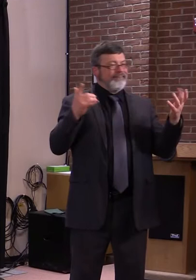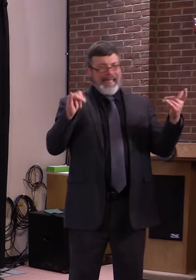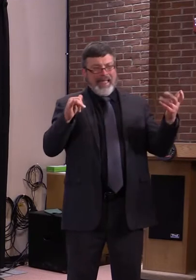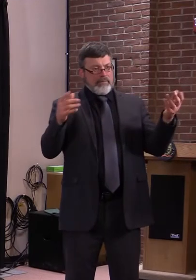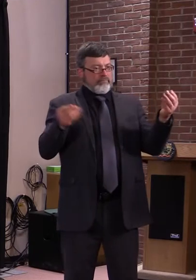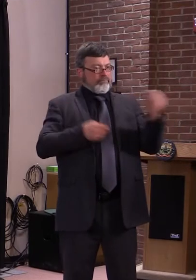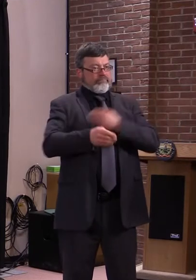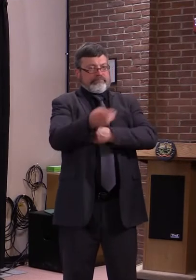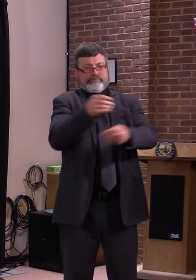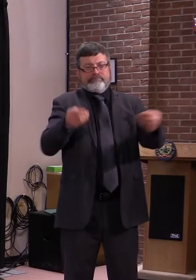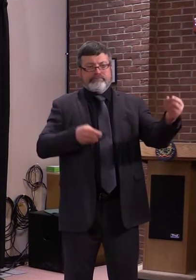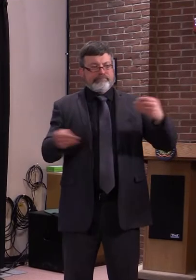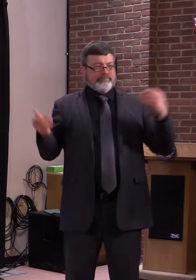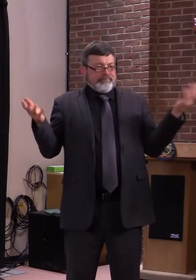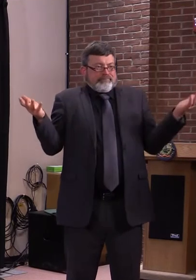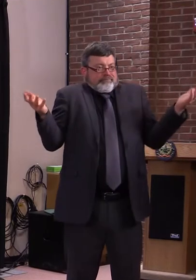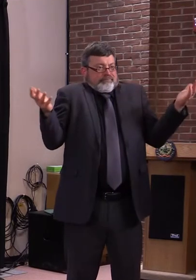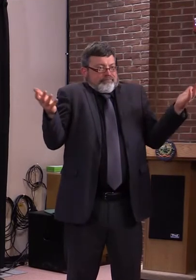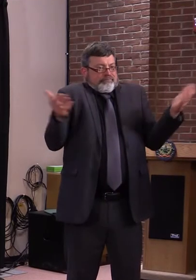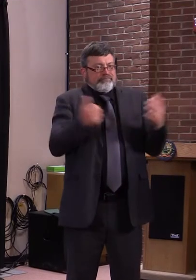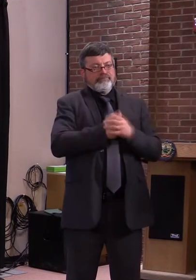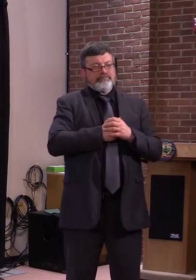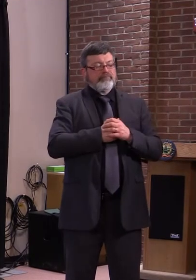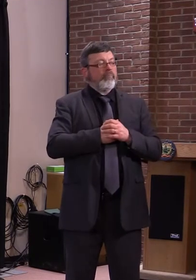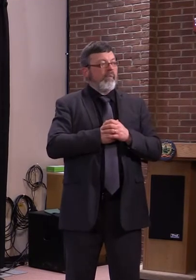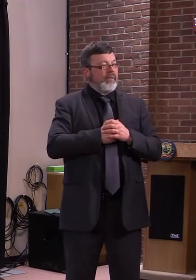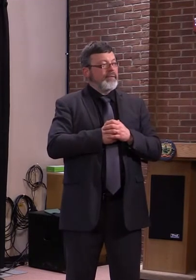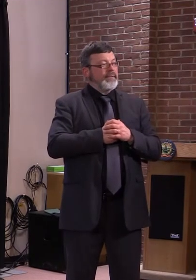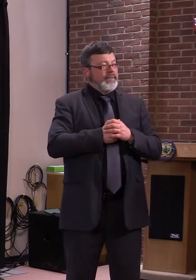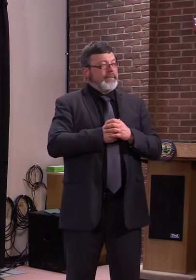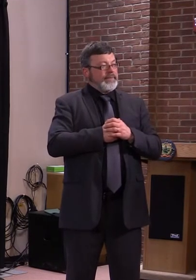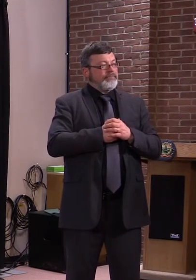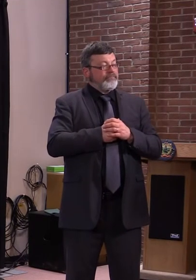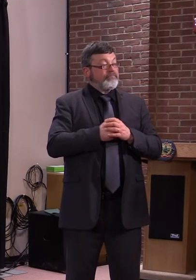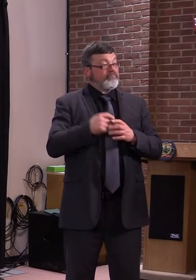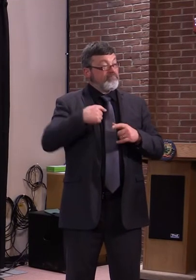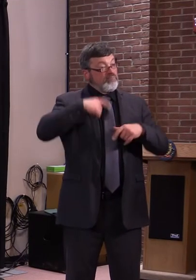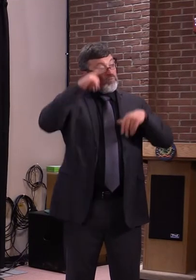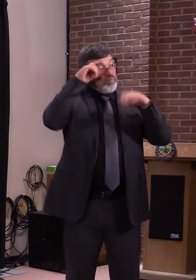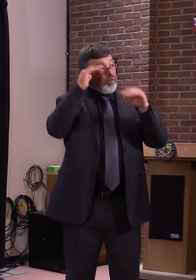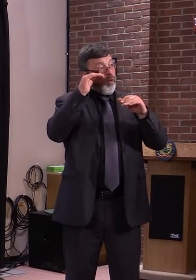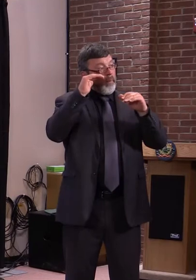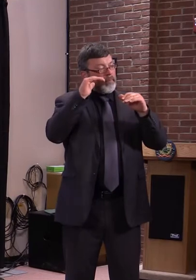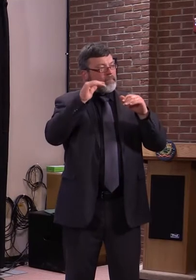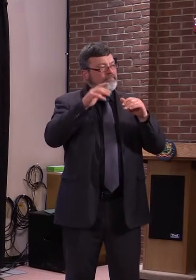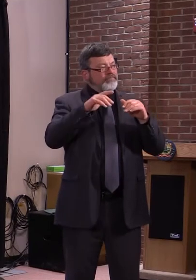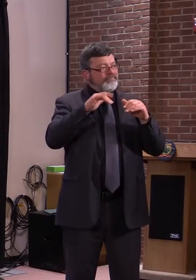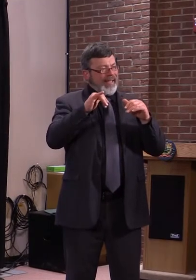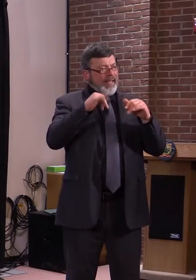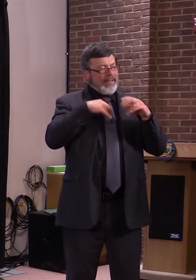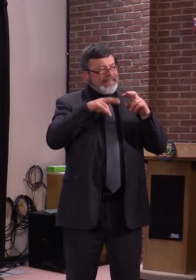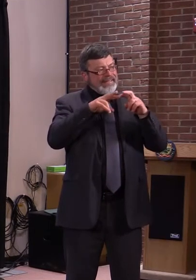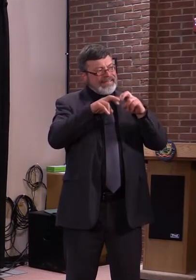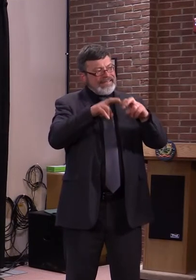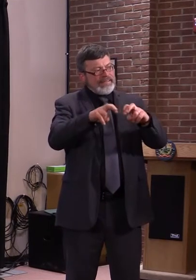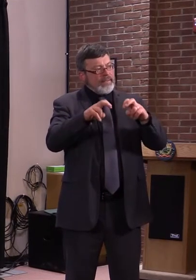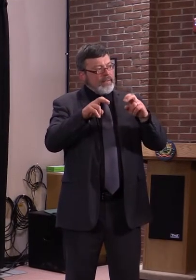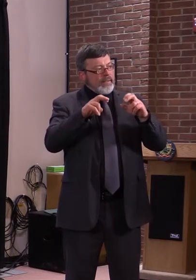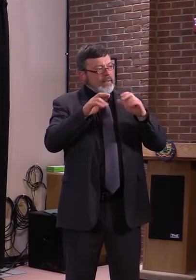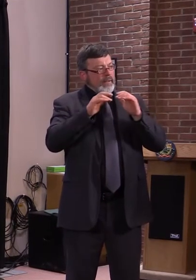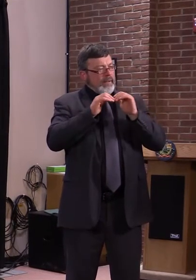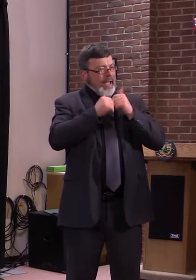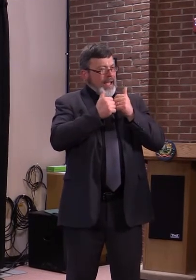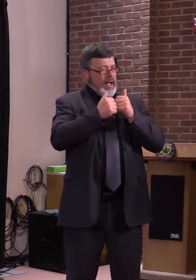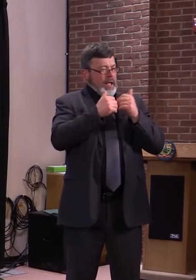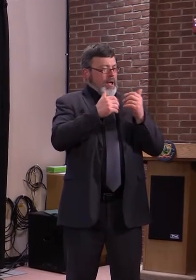We do expect to begin the process of looking at our COVID-related protocols. We know that it's